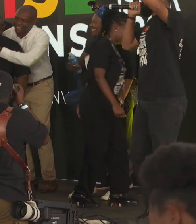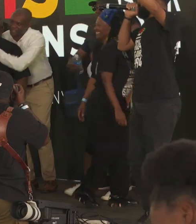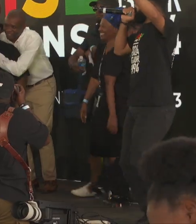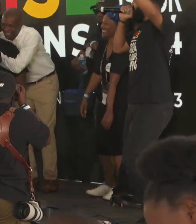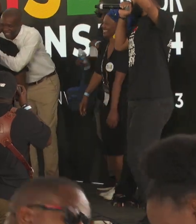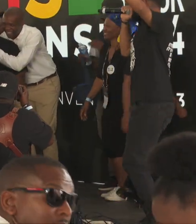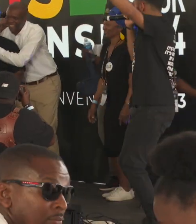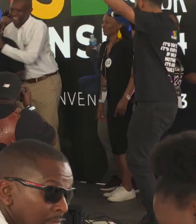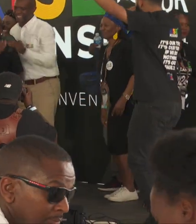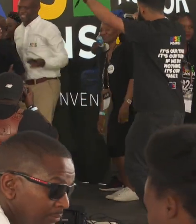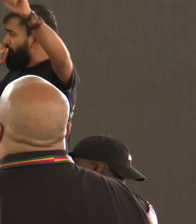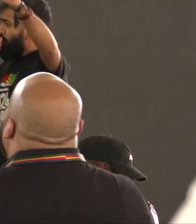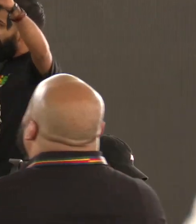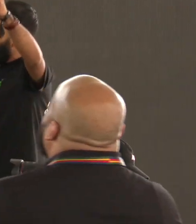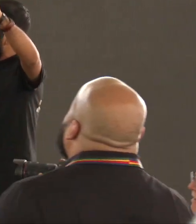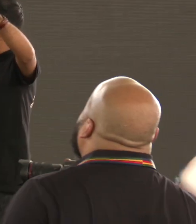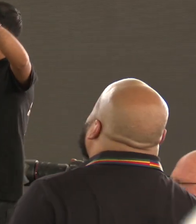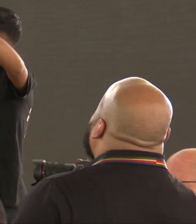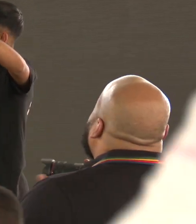Isikalo somntwana